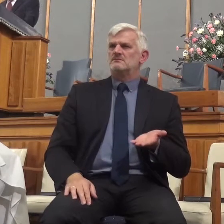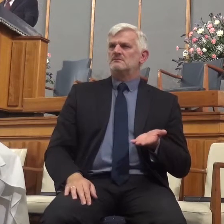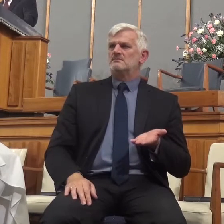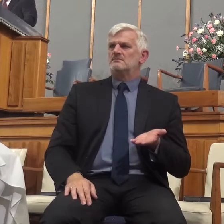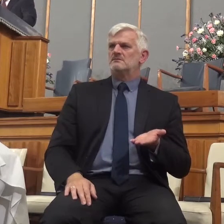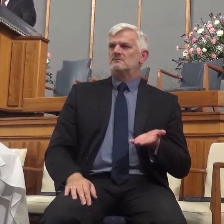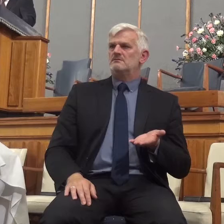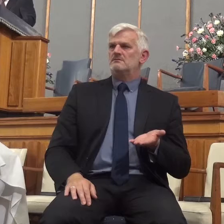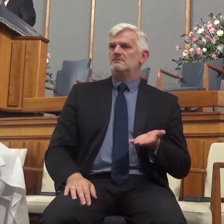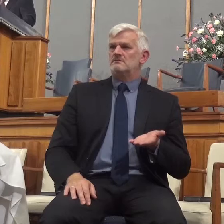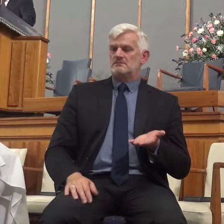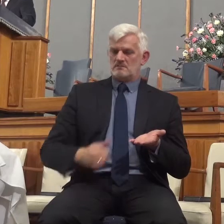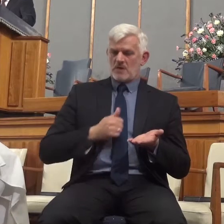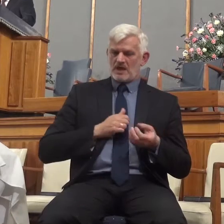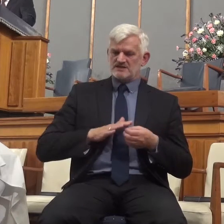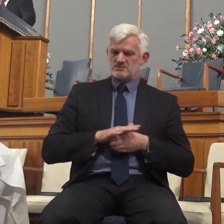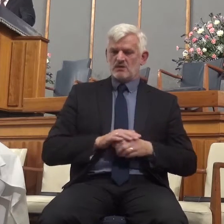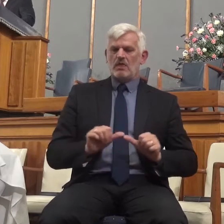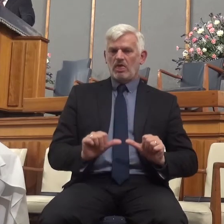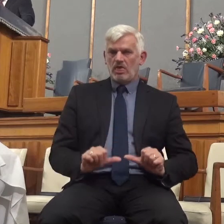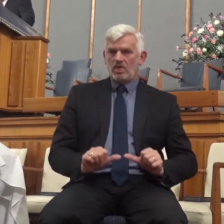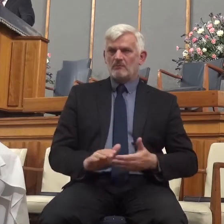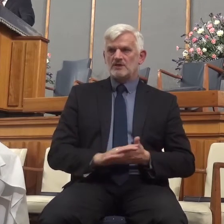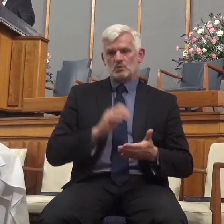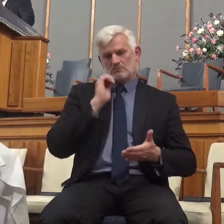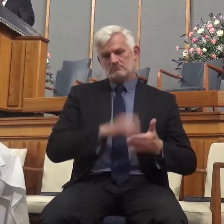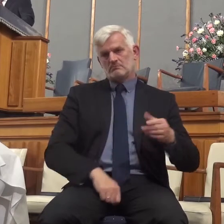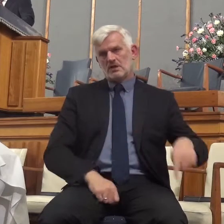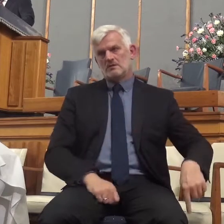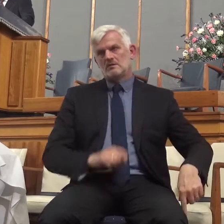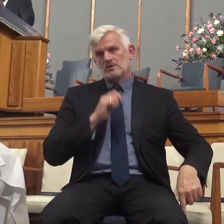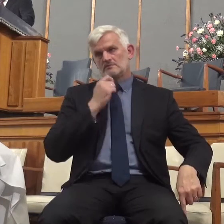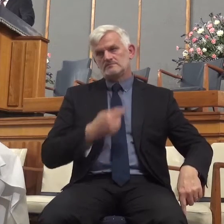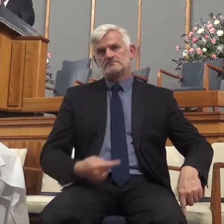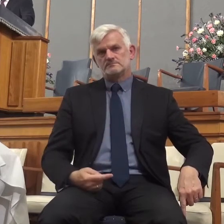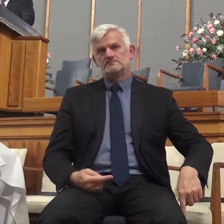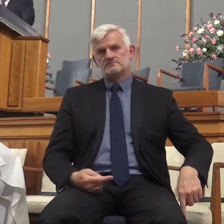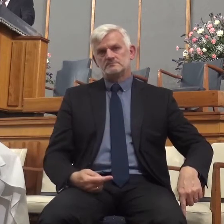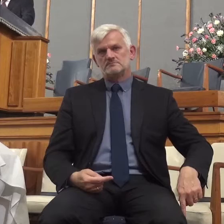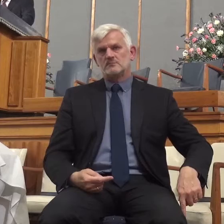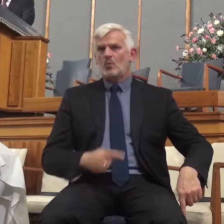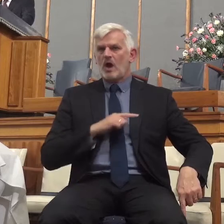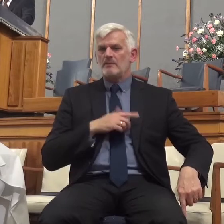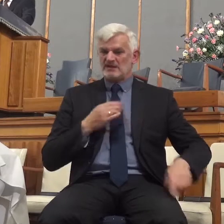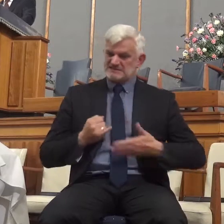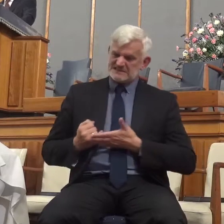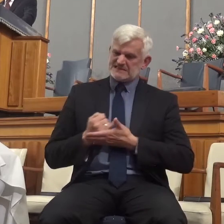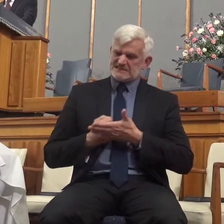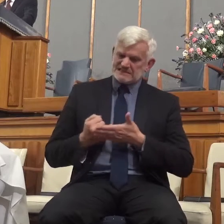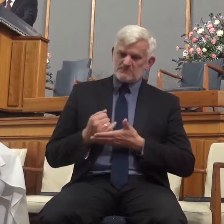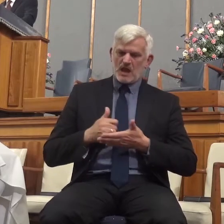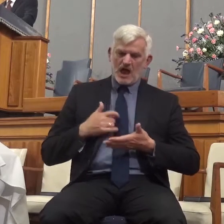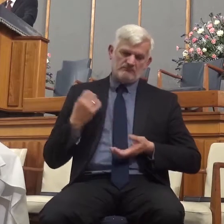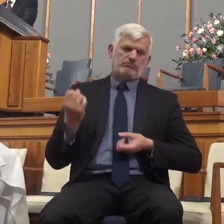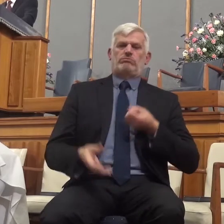My condemned state. I've sinned my life away, and I deserve only the